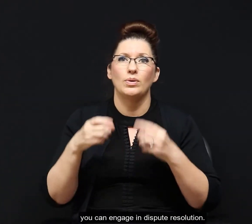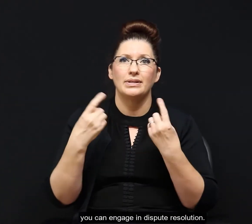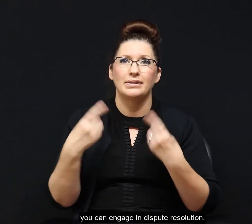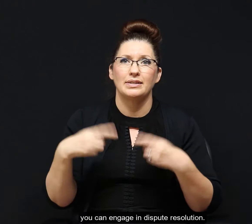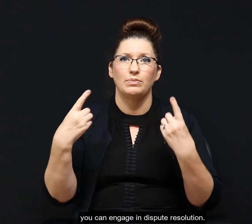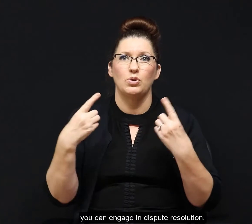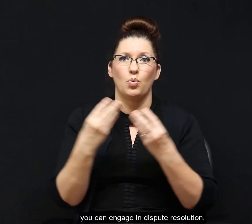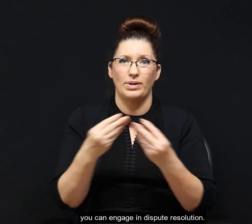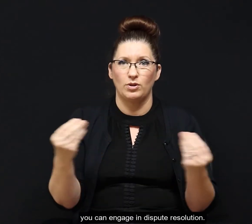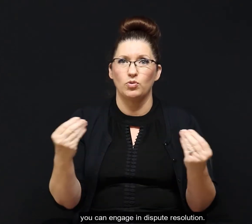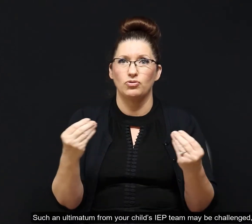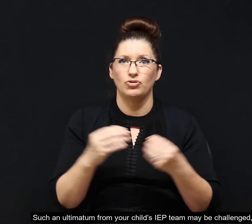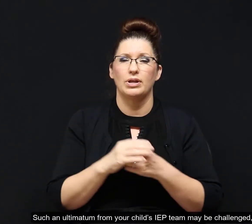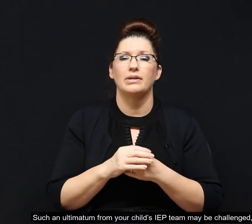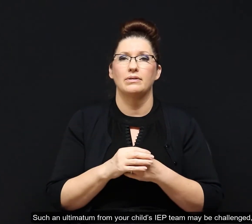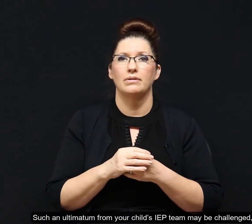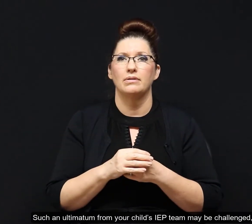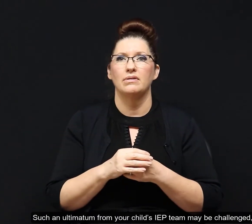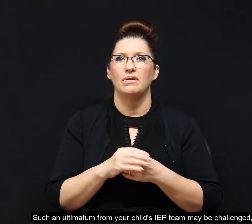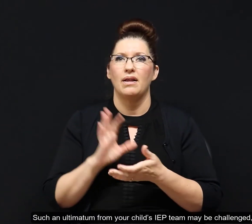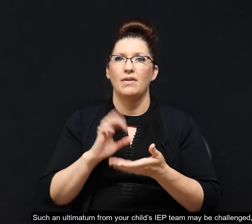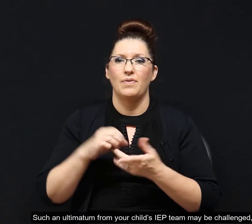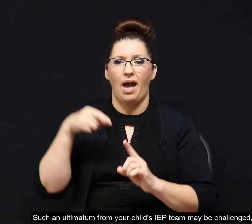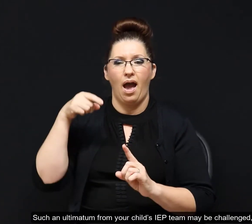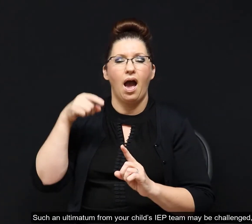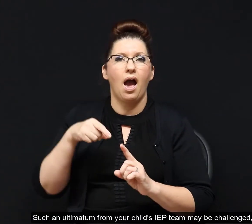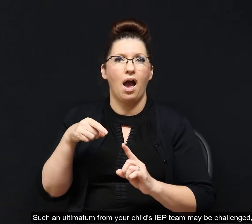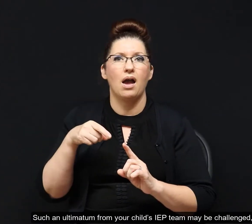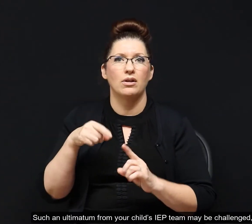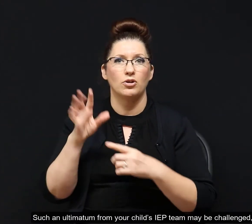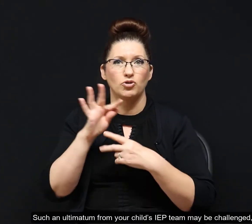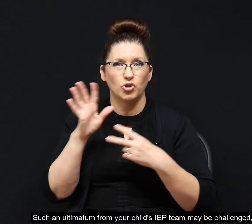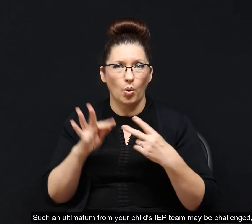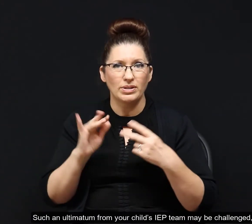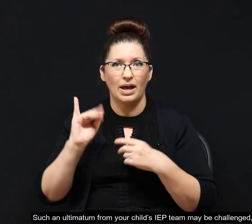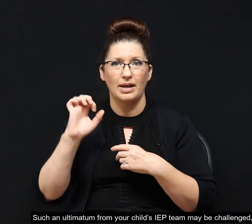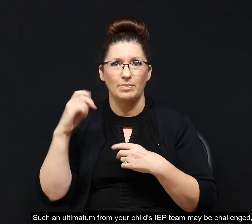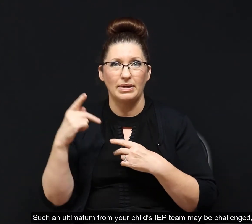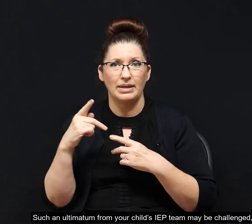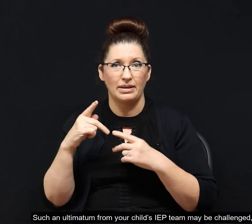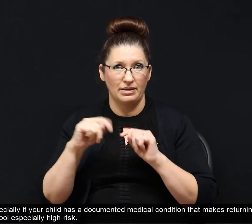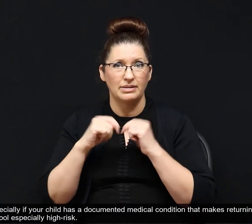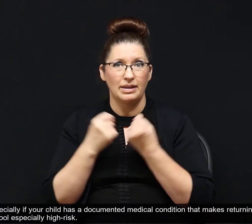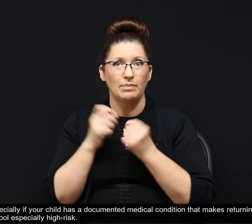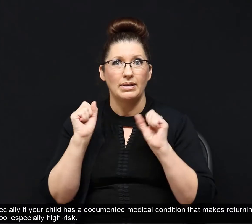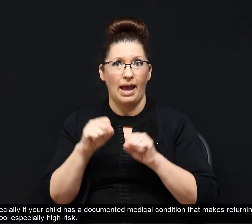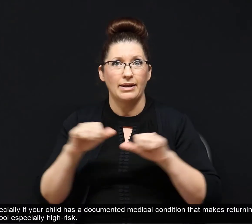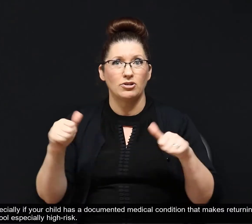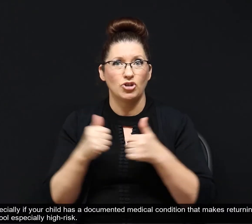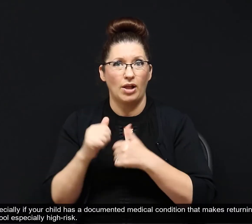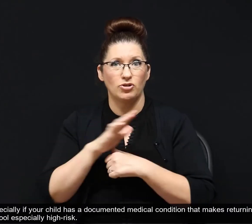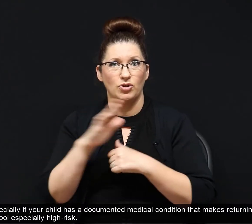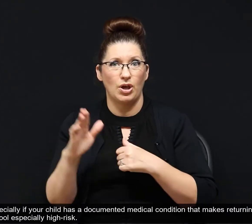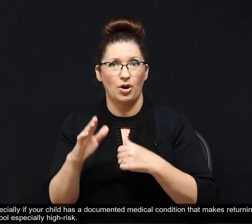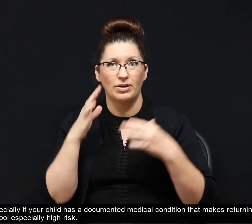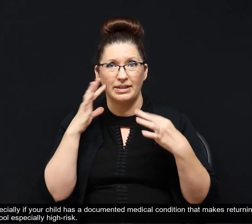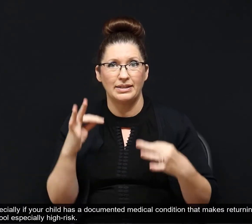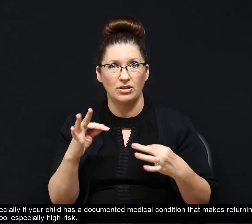resolution. Such an ultimatum from your child's IEP team may be challenged, especially if your child has a documented